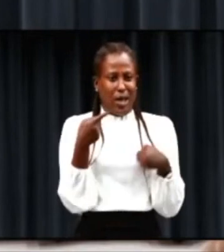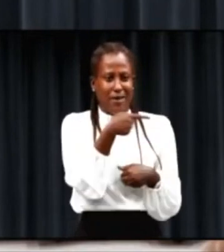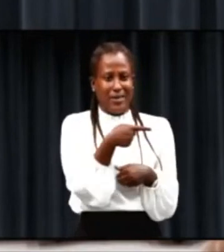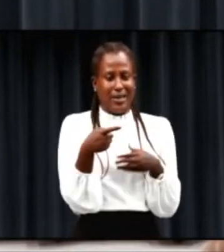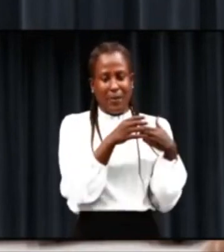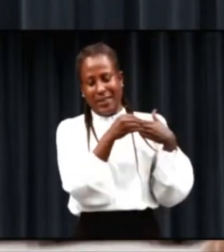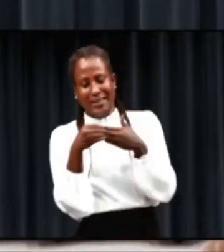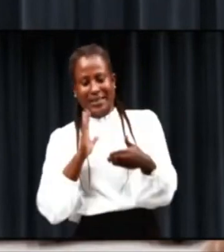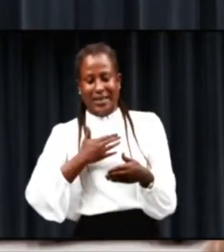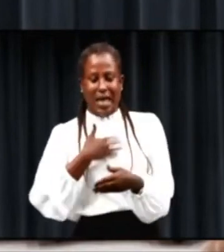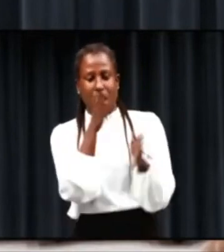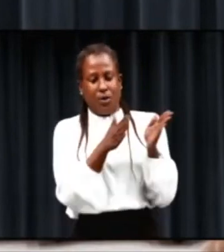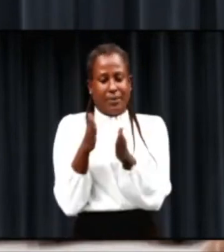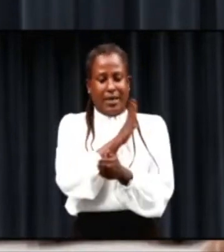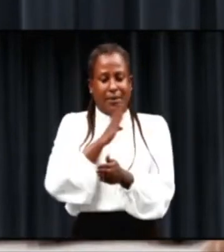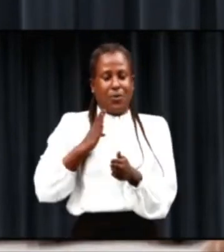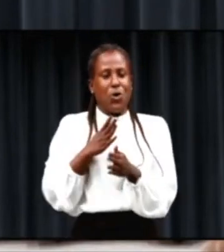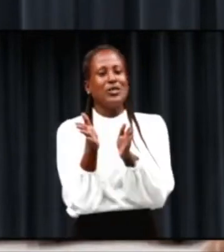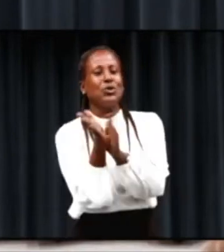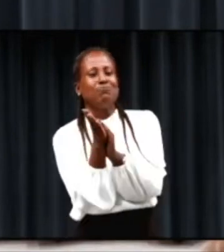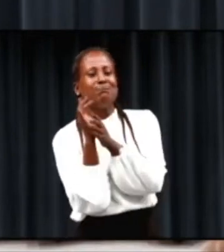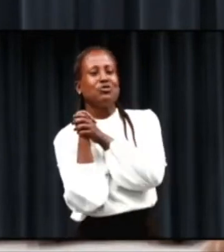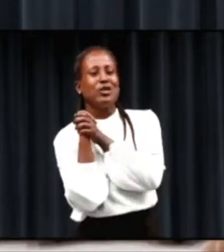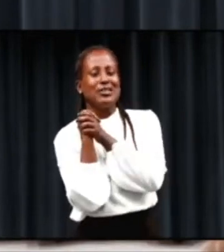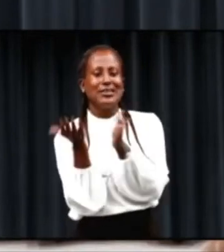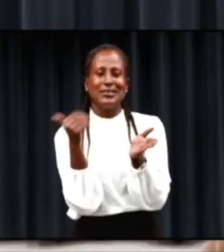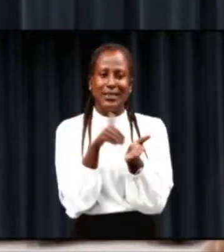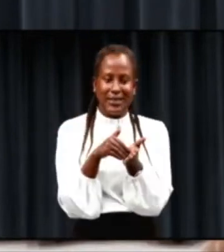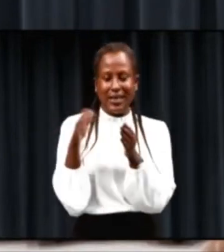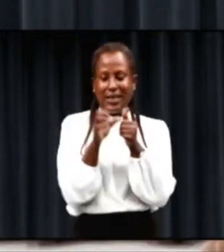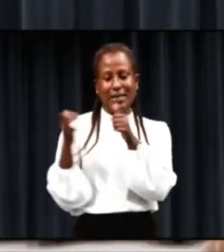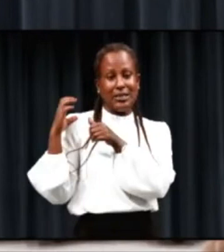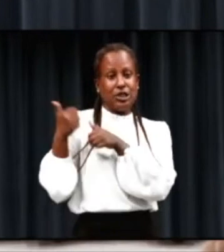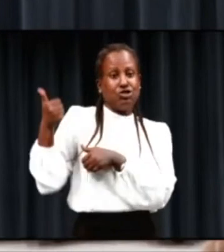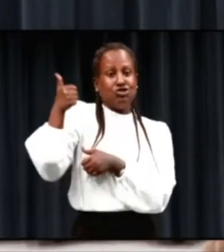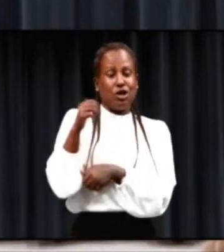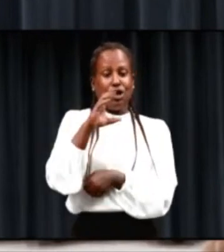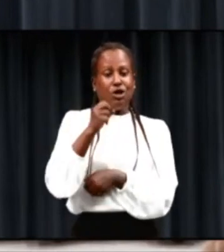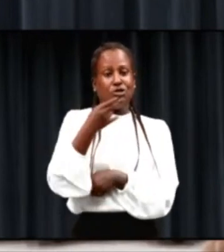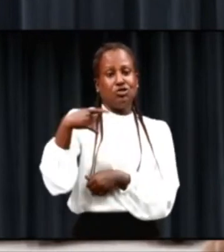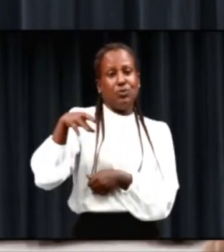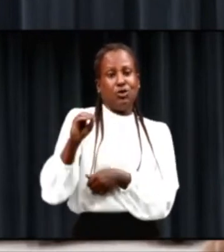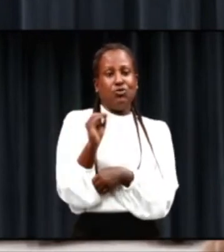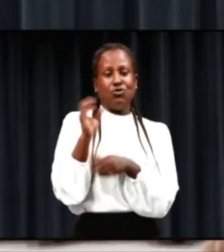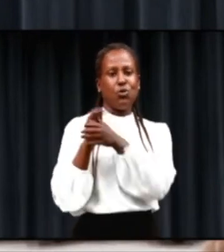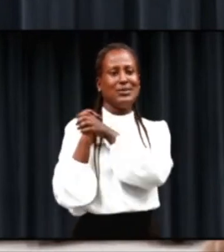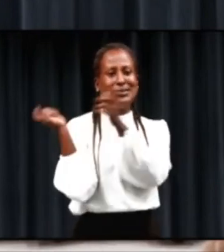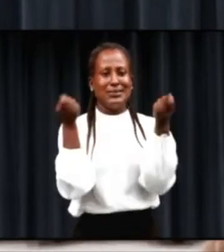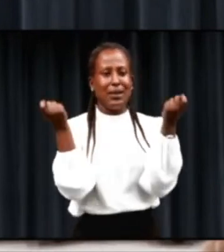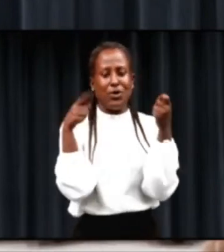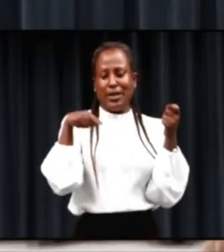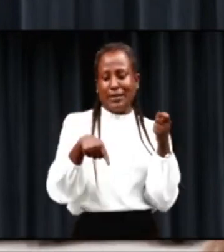you, congratulations, Chair Shapiro, as we celebrate this momentous occasion. I've said it before and it still rings